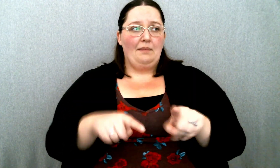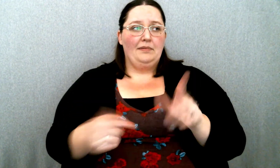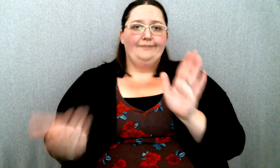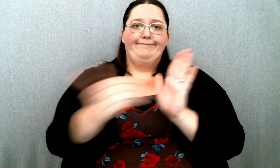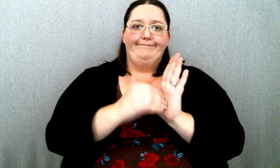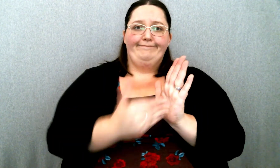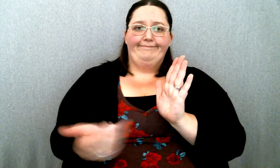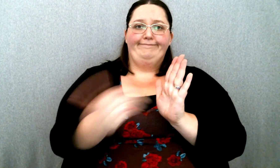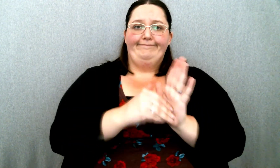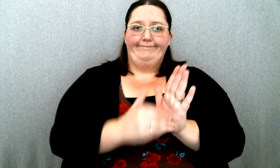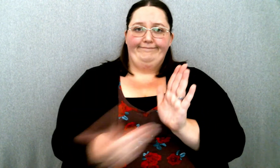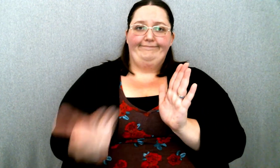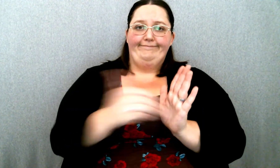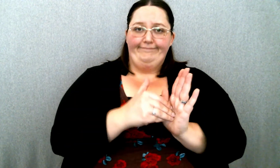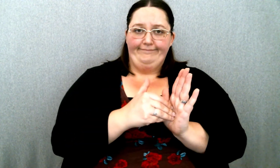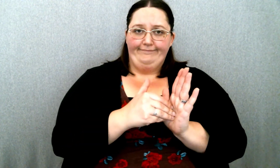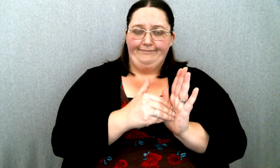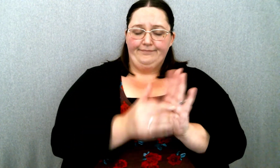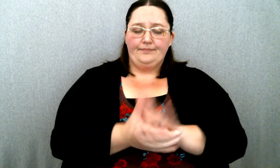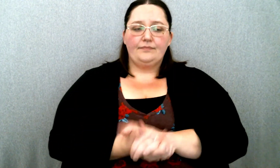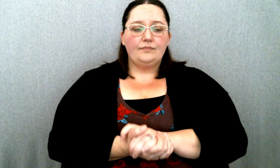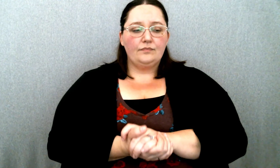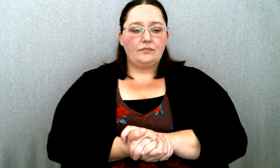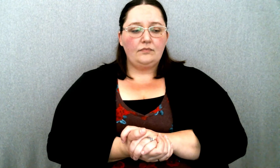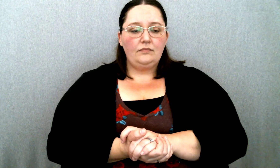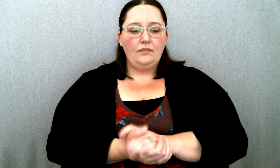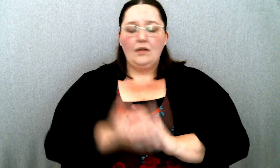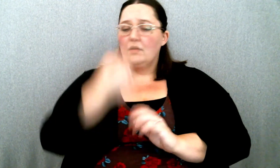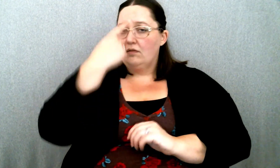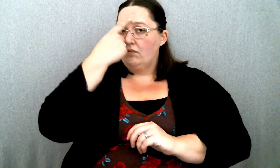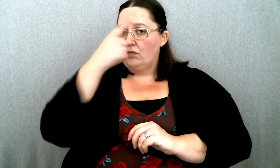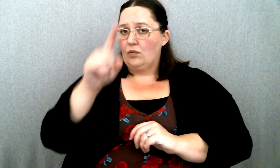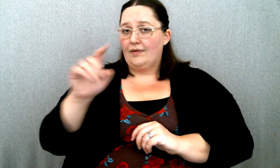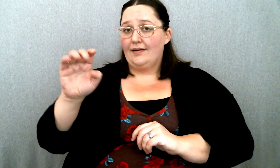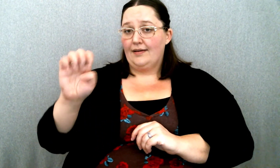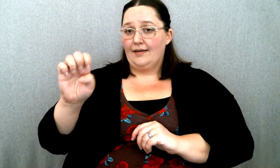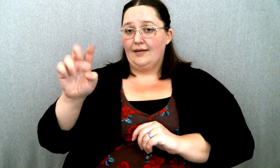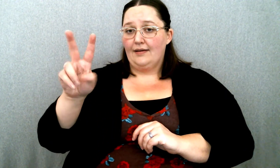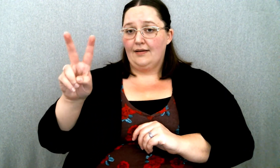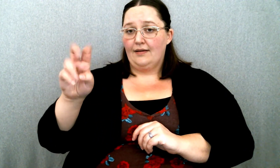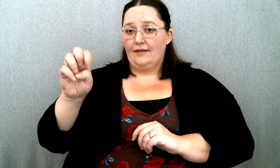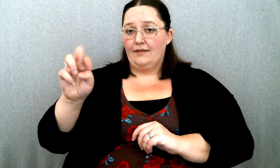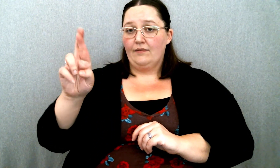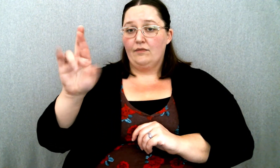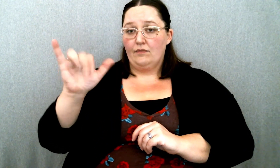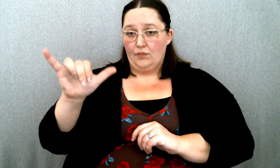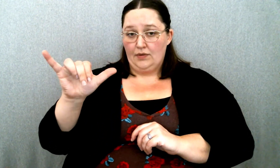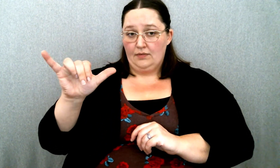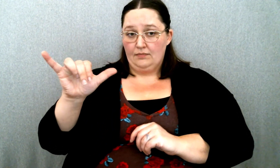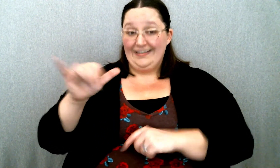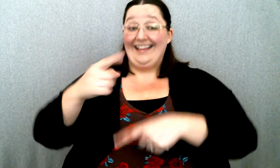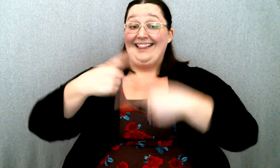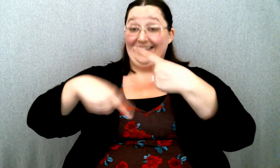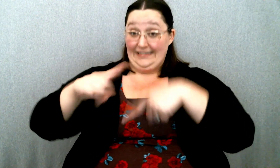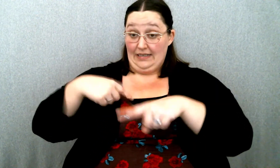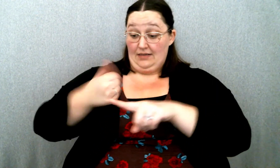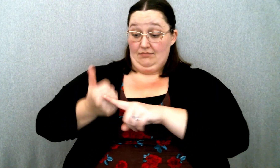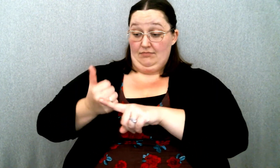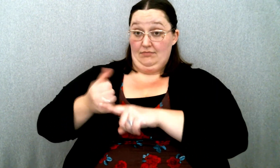explaining that frequency adverb or that repetition of every is a little different. The